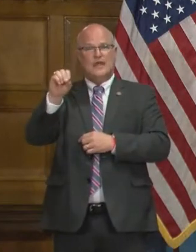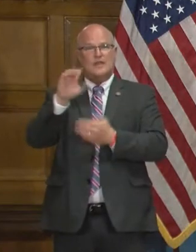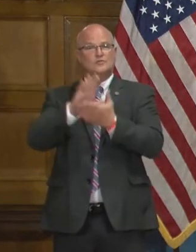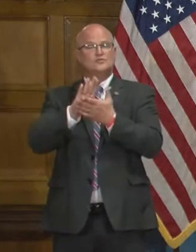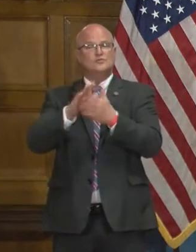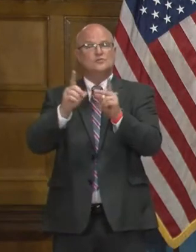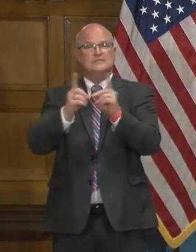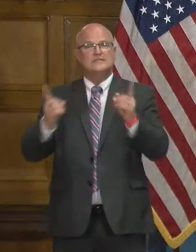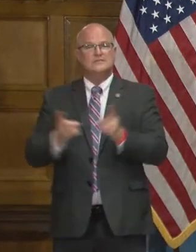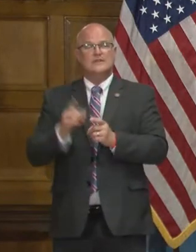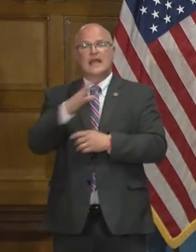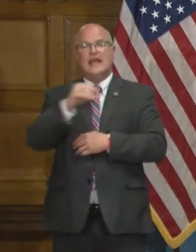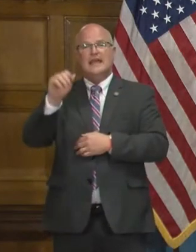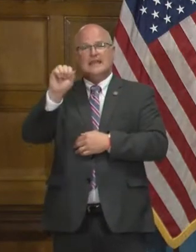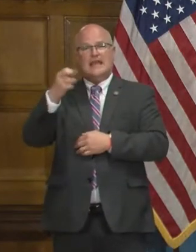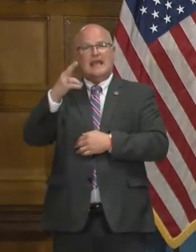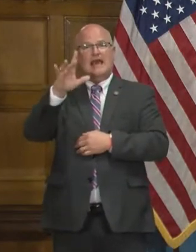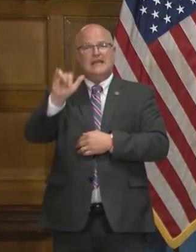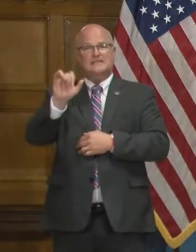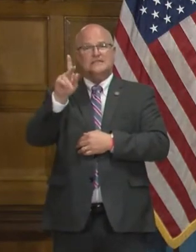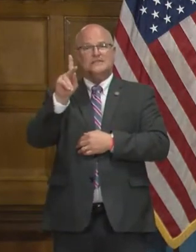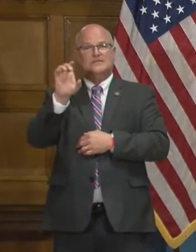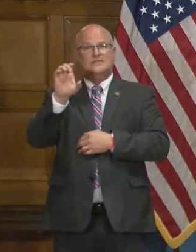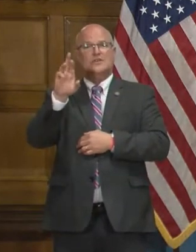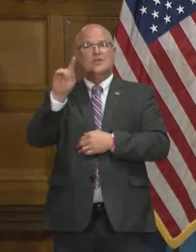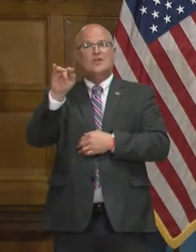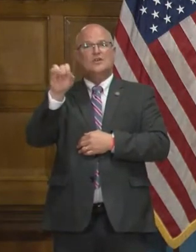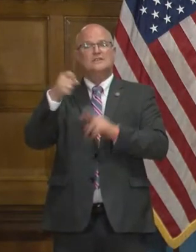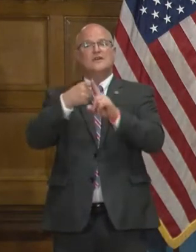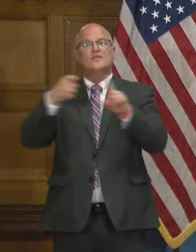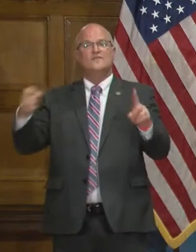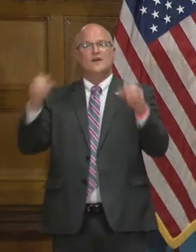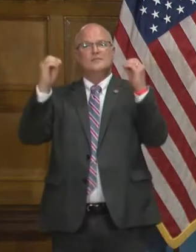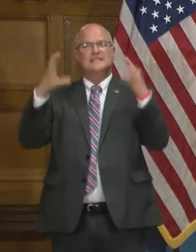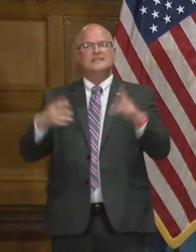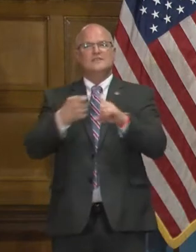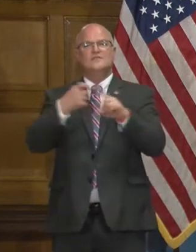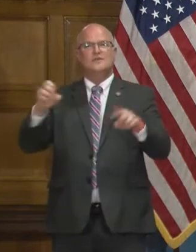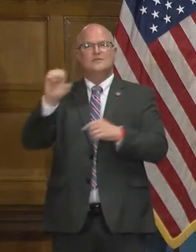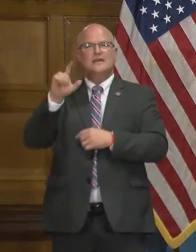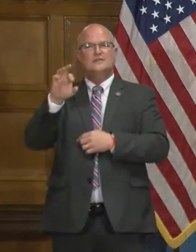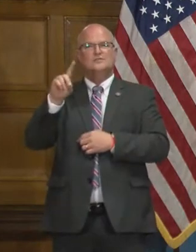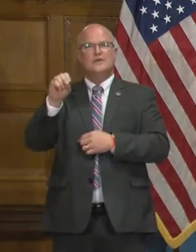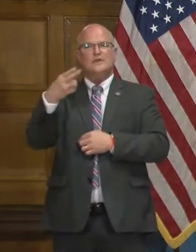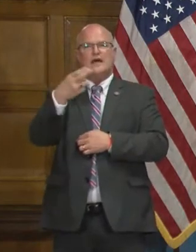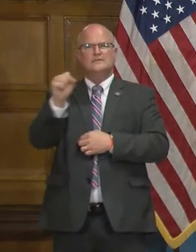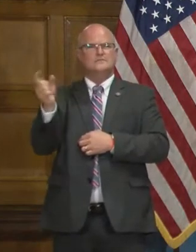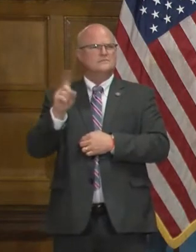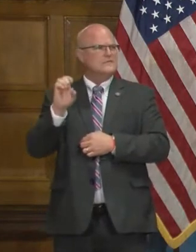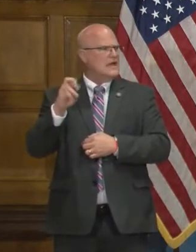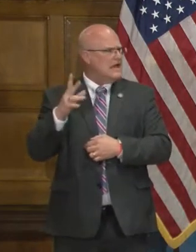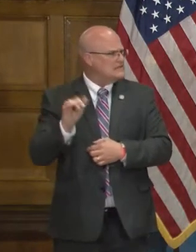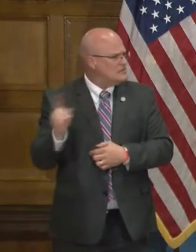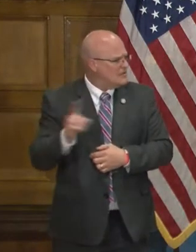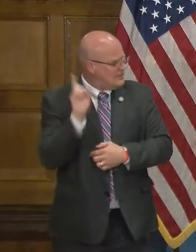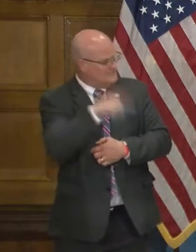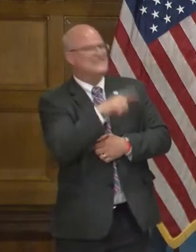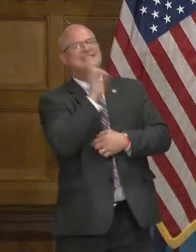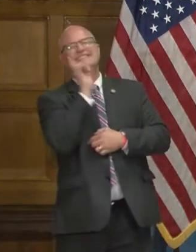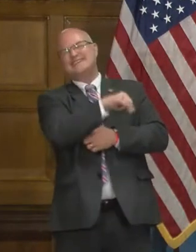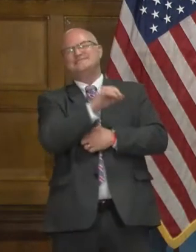as well as Ashley Curtis, a teacher from El Dorado High School. Where's Ashley? There you are,